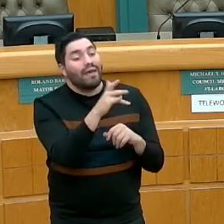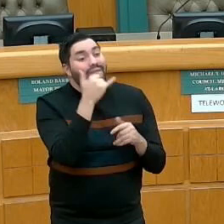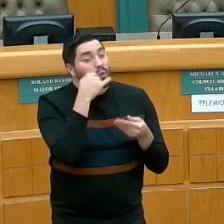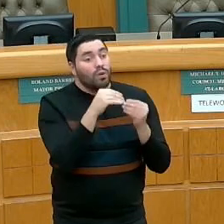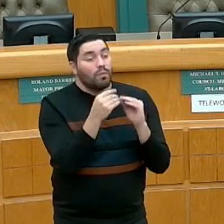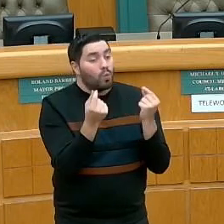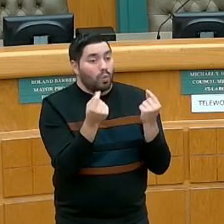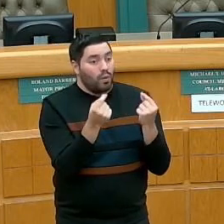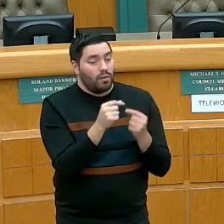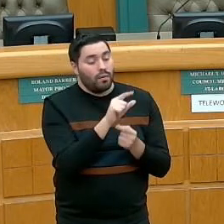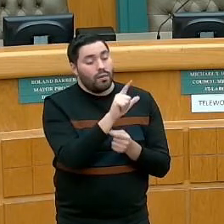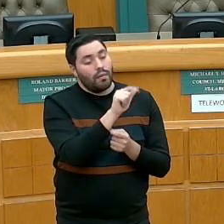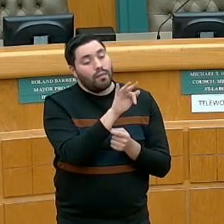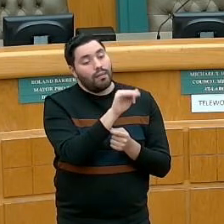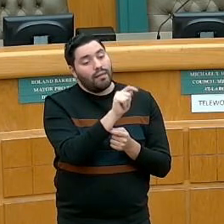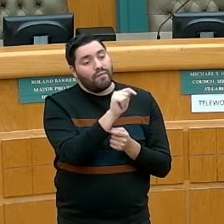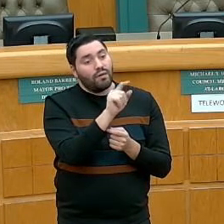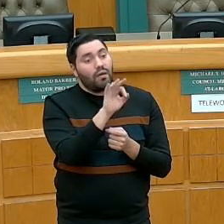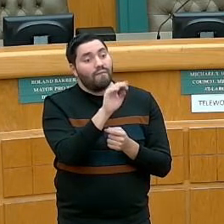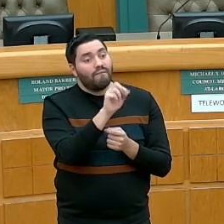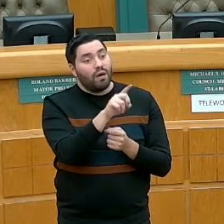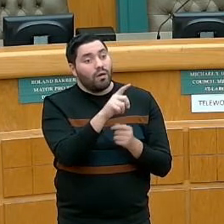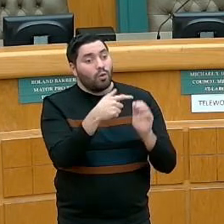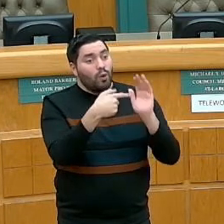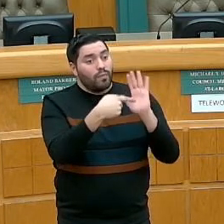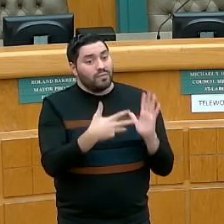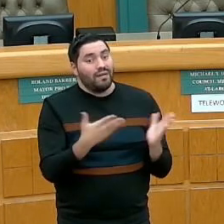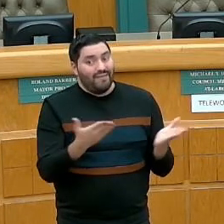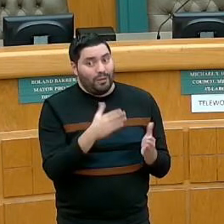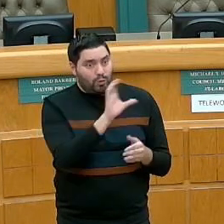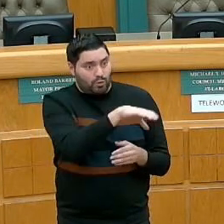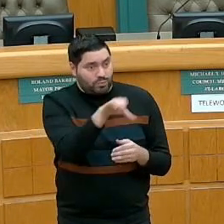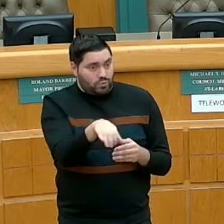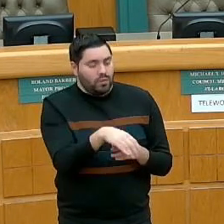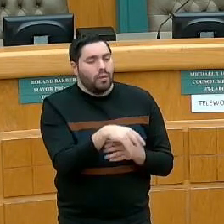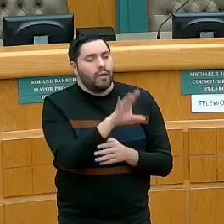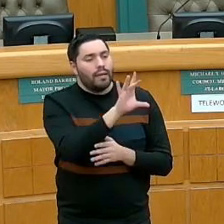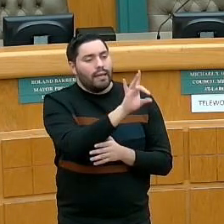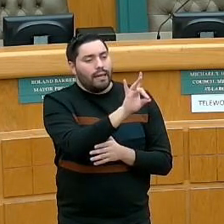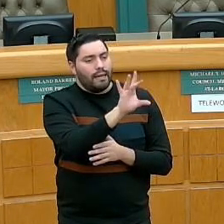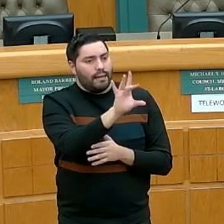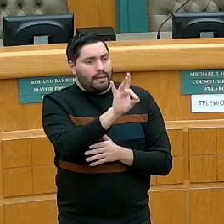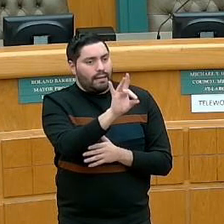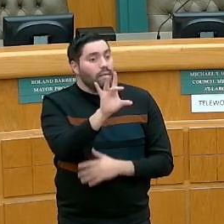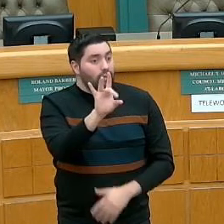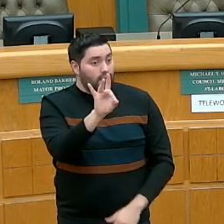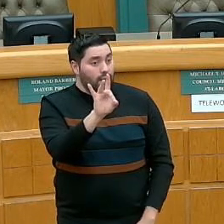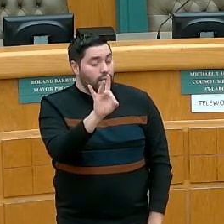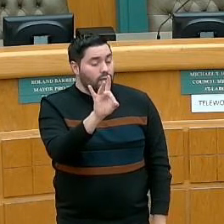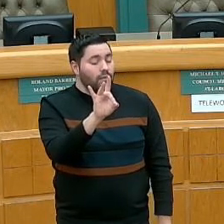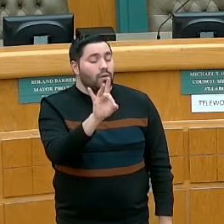call, which is a LIFT Fund representative right here in Corpus Christi, is